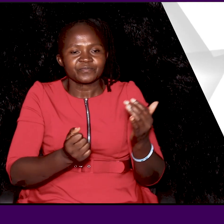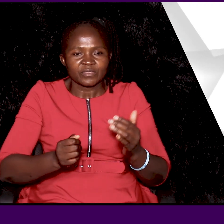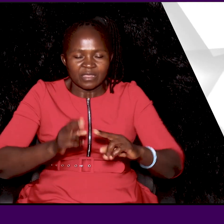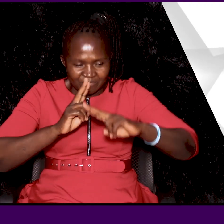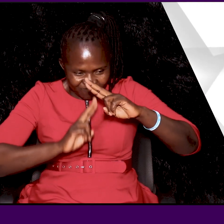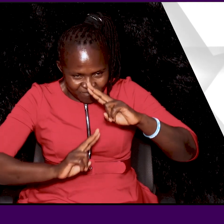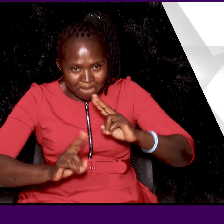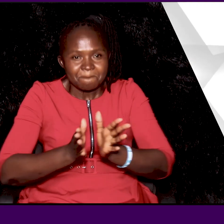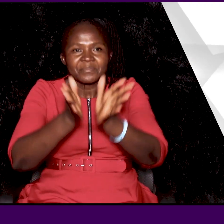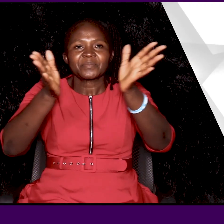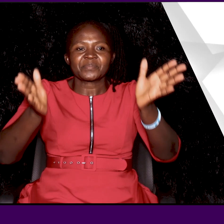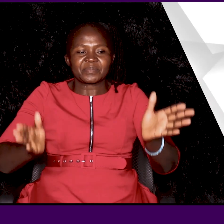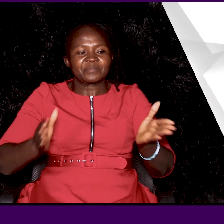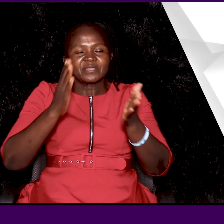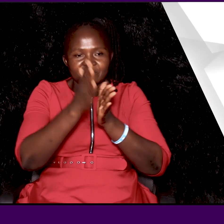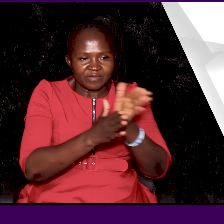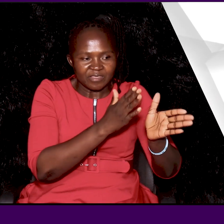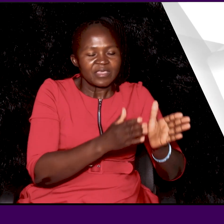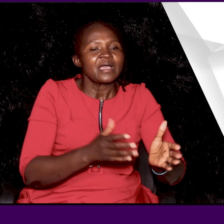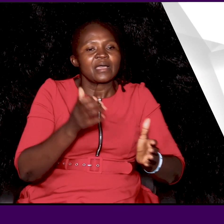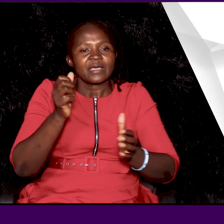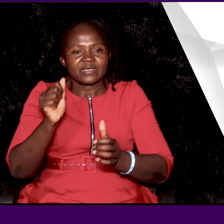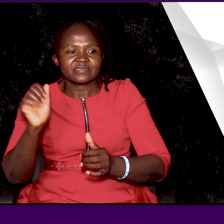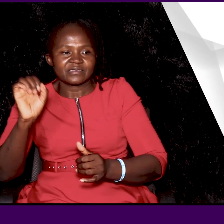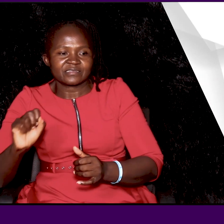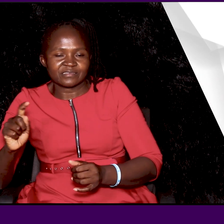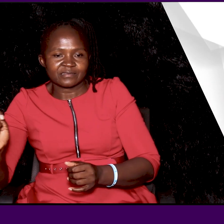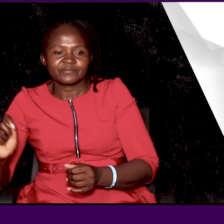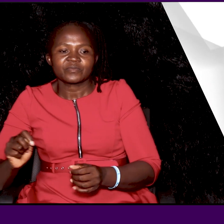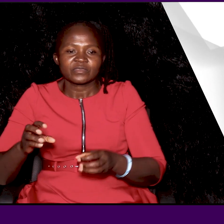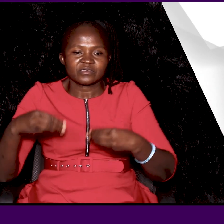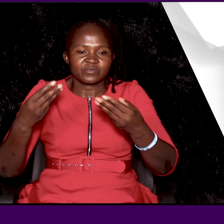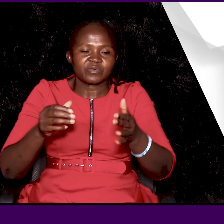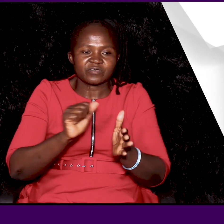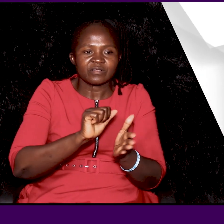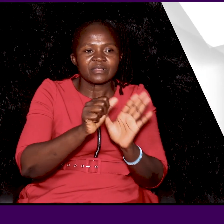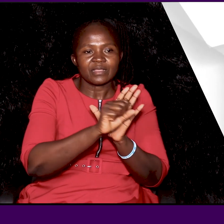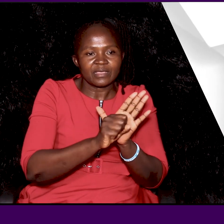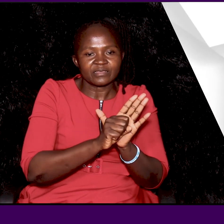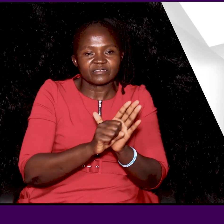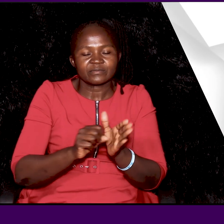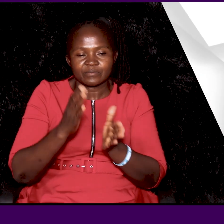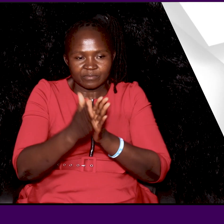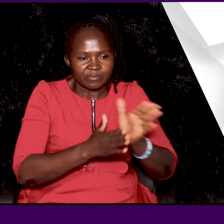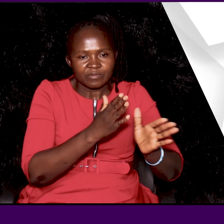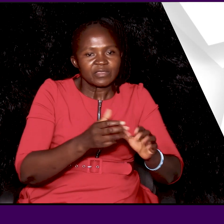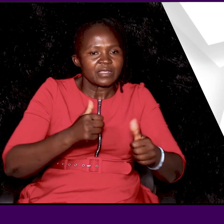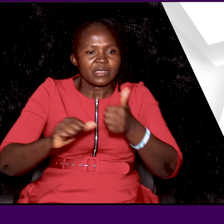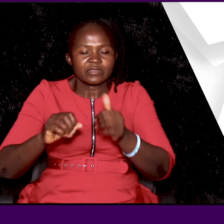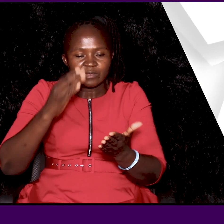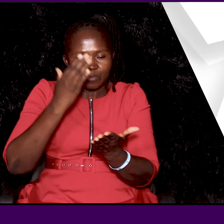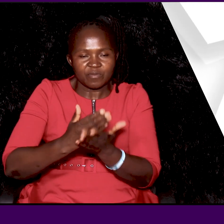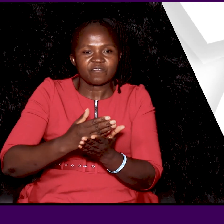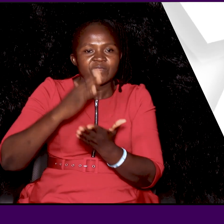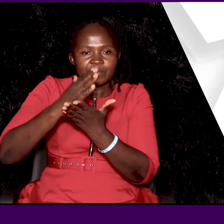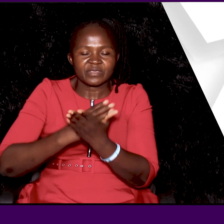to Public Procurement and Assets, Disposal Act, Procurement Plan, and Approved Budget. The cost is